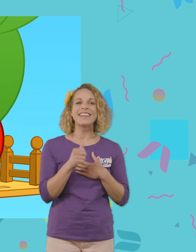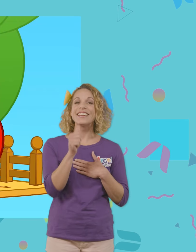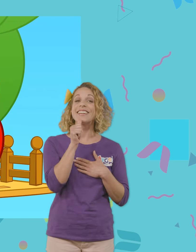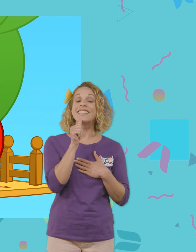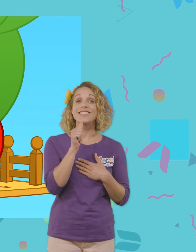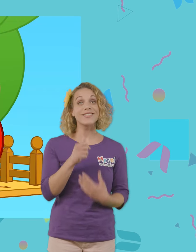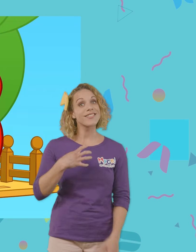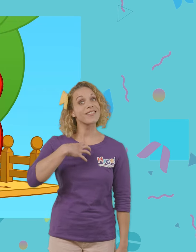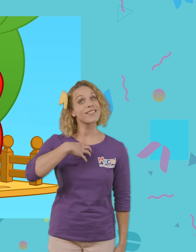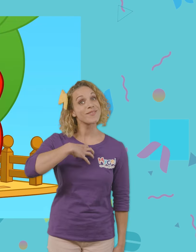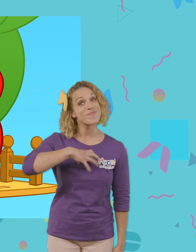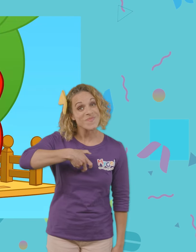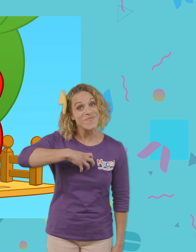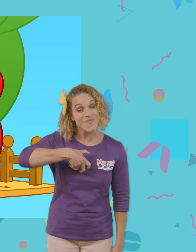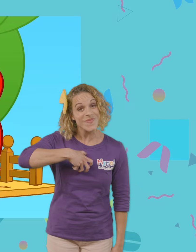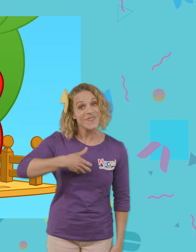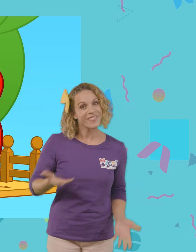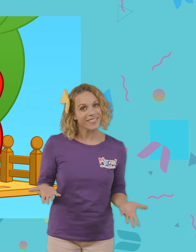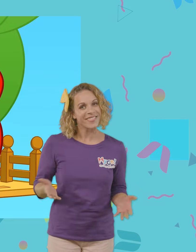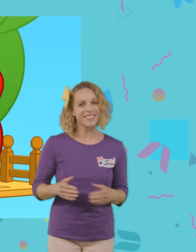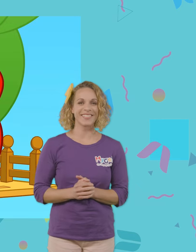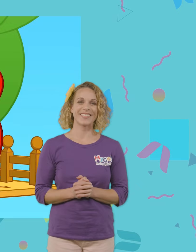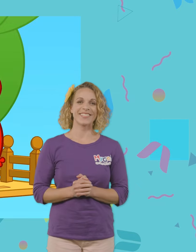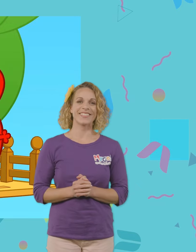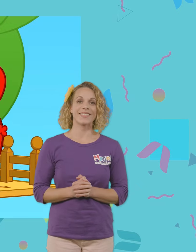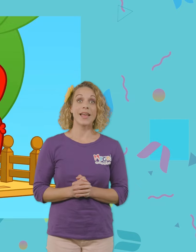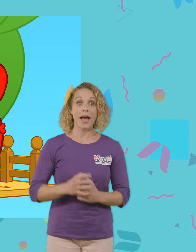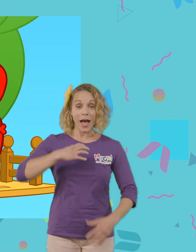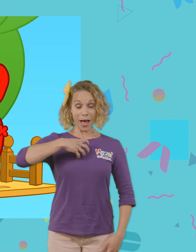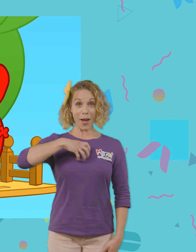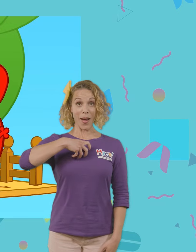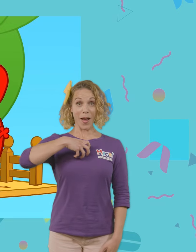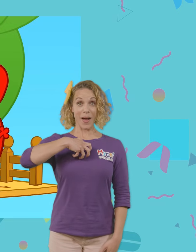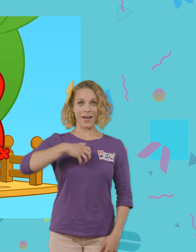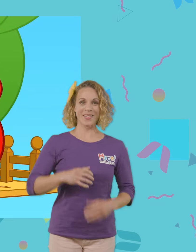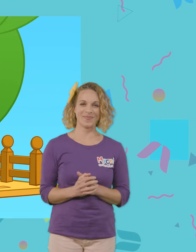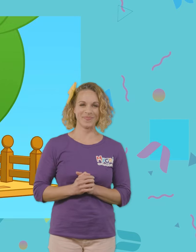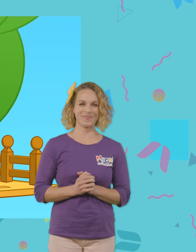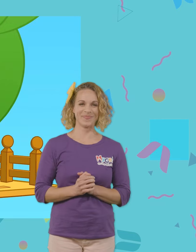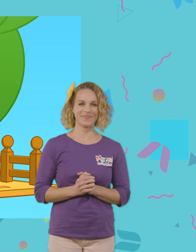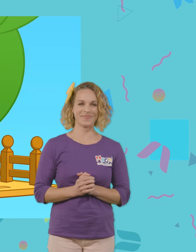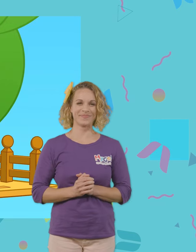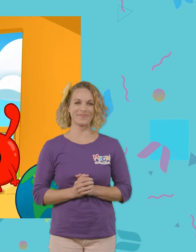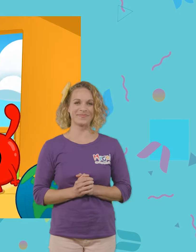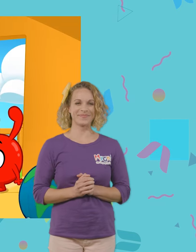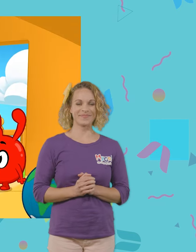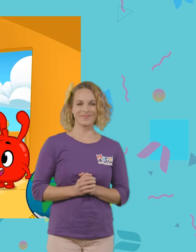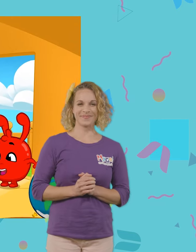The password is Morphle. Morphle!